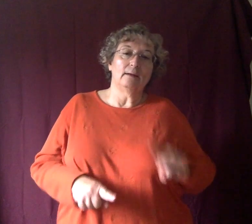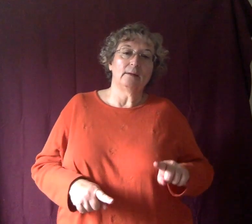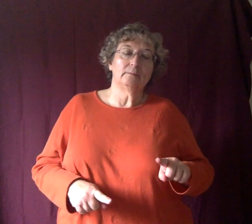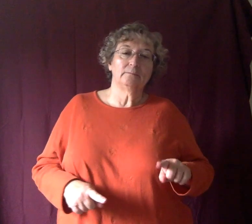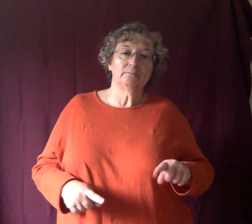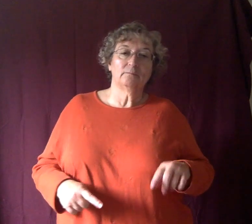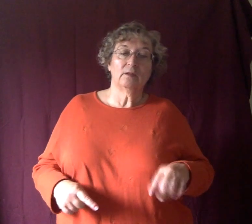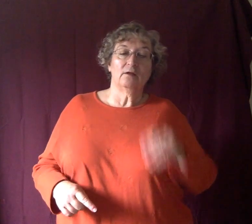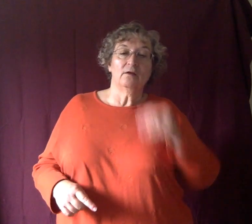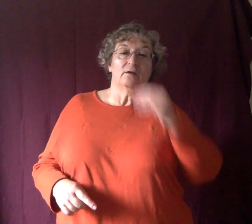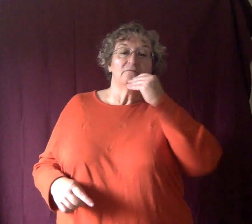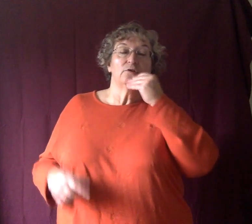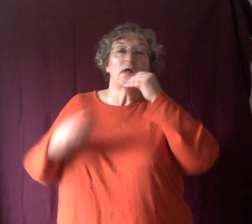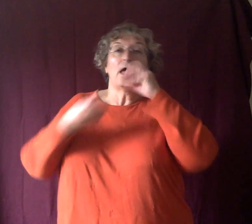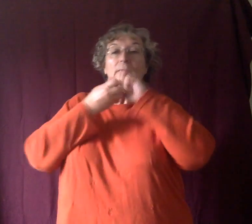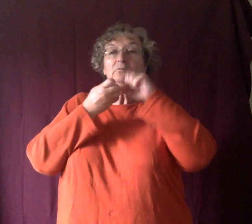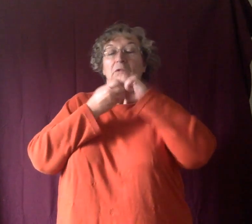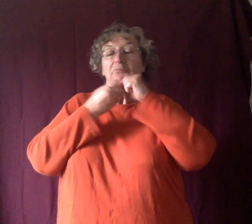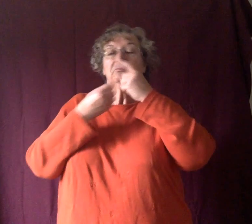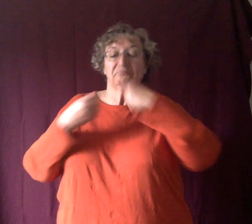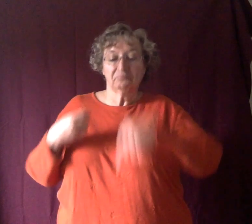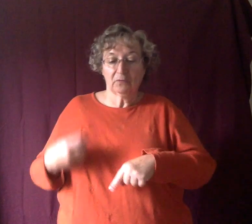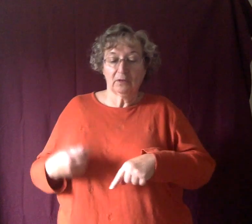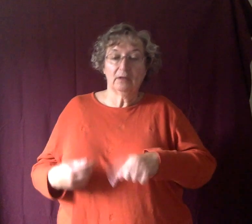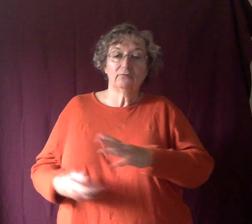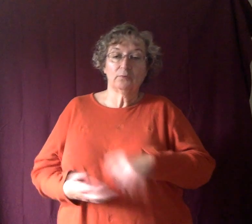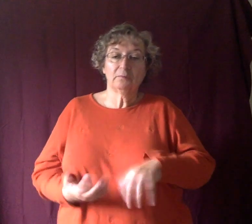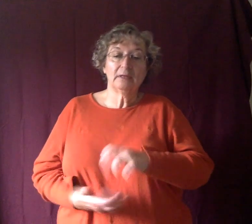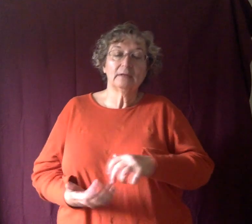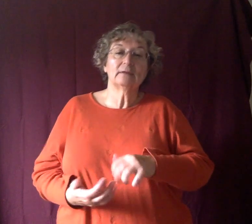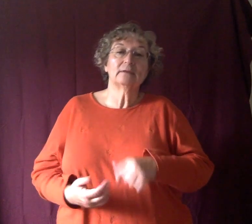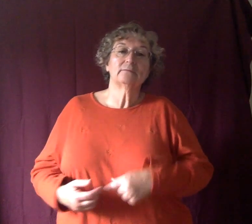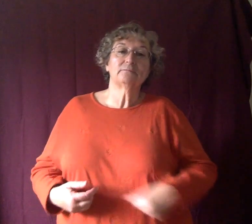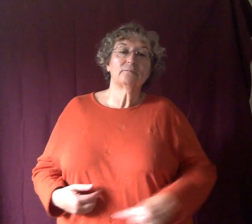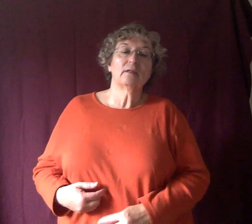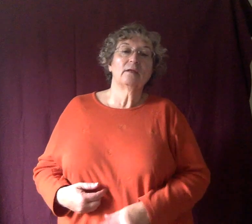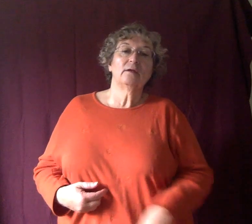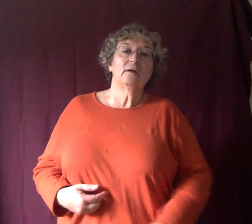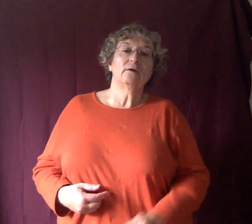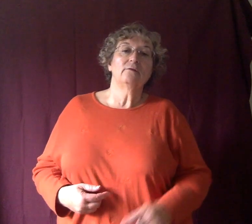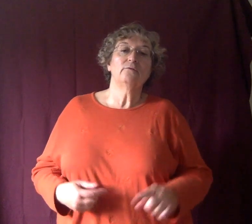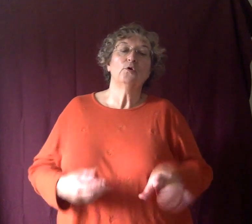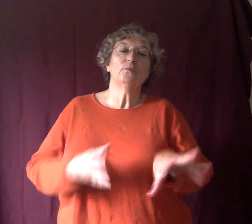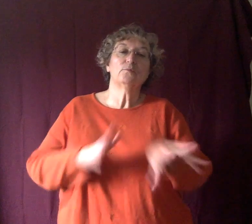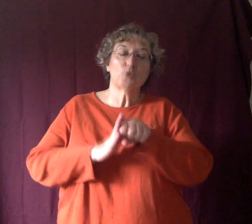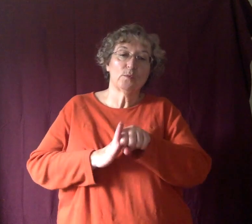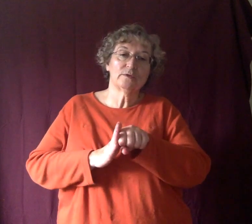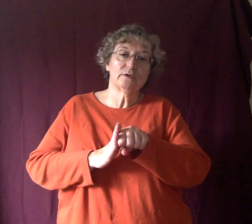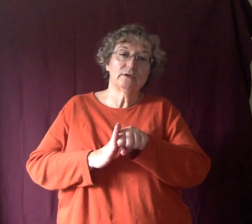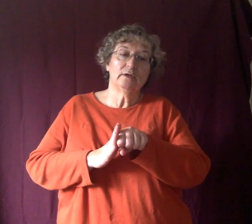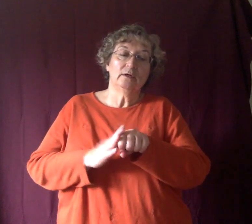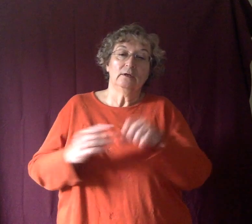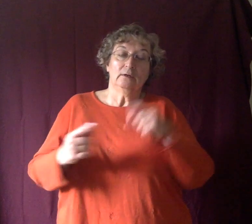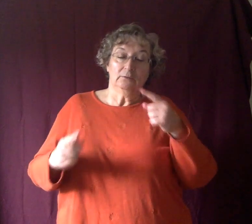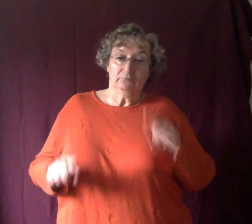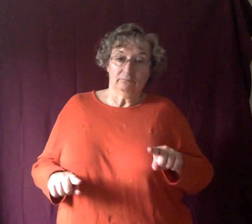up, sent it to your stomach for mixing, and send it to your small intestine for final digestion and absorption, what we'll end up with at this point in the